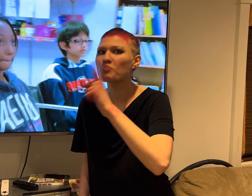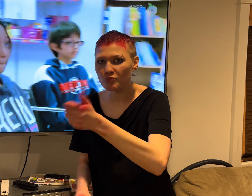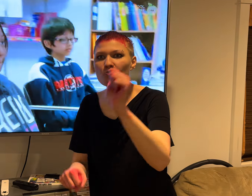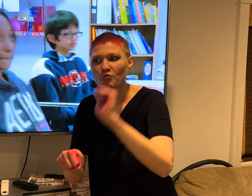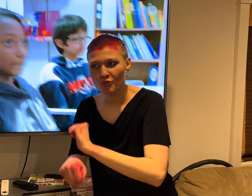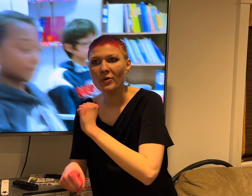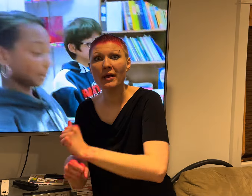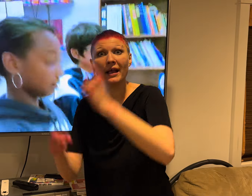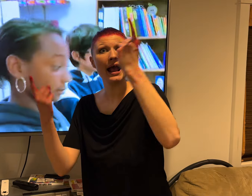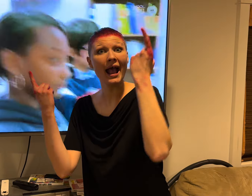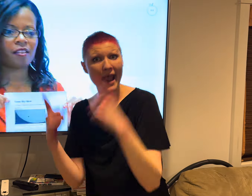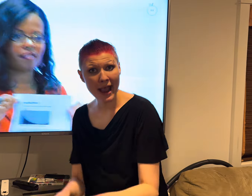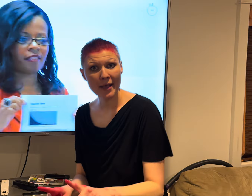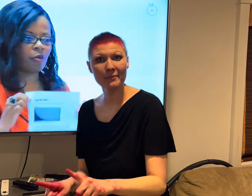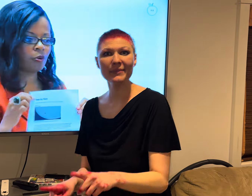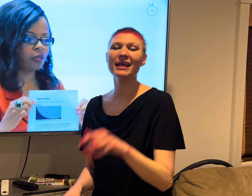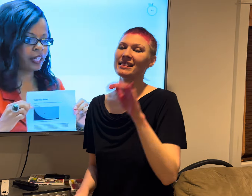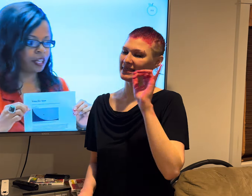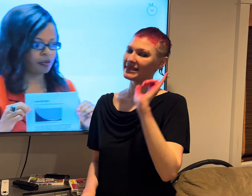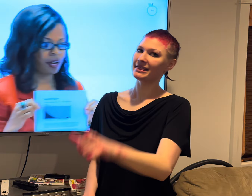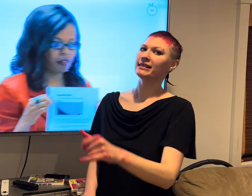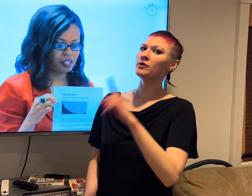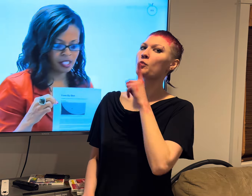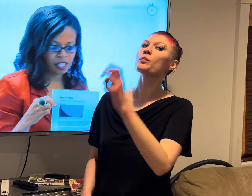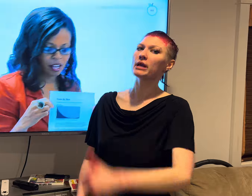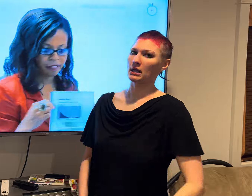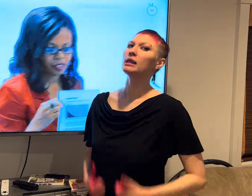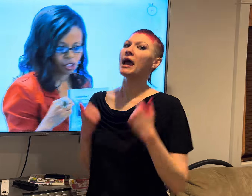right away that will let you know this is nonfiction.